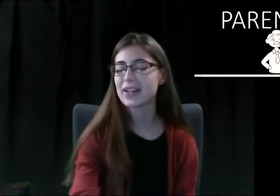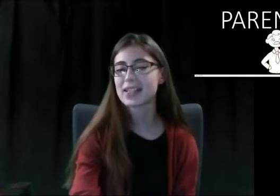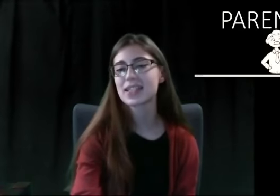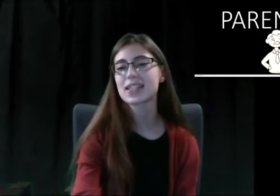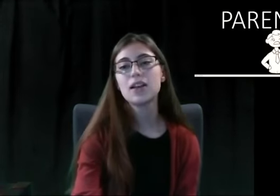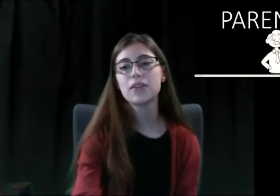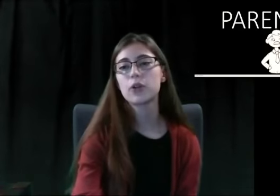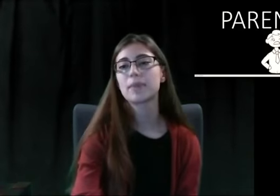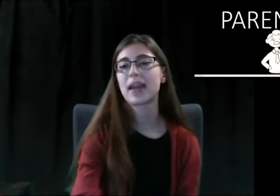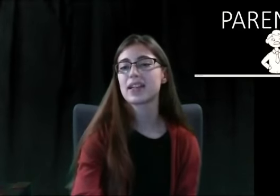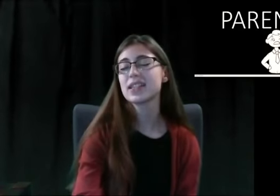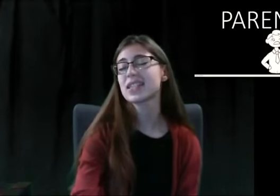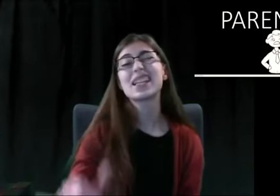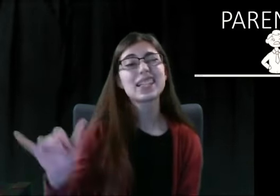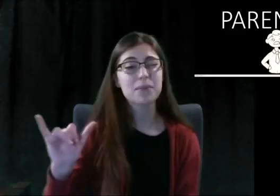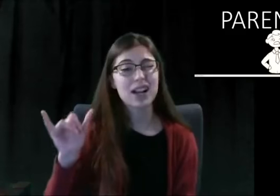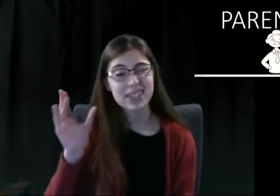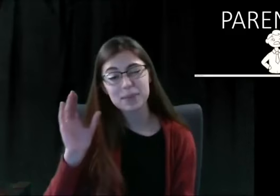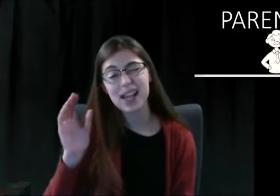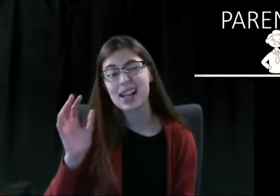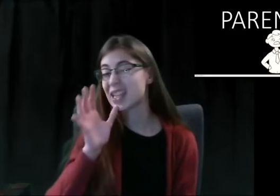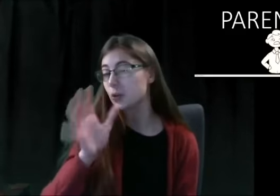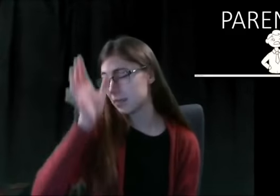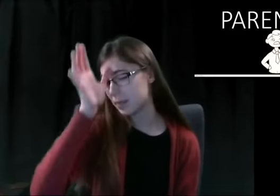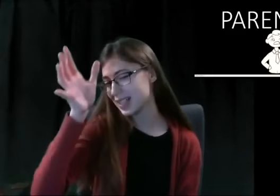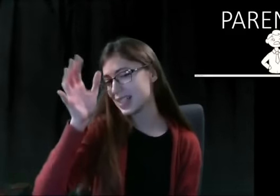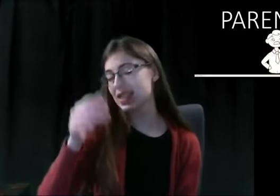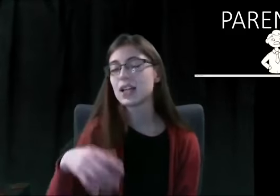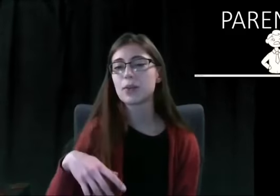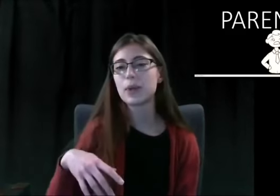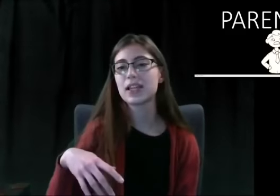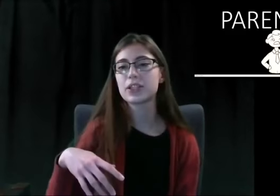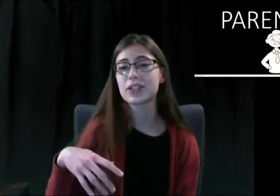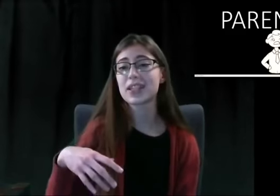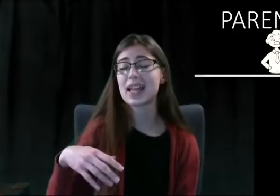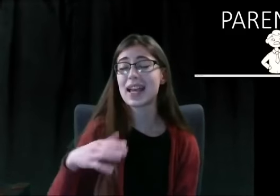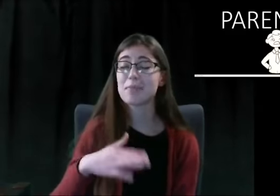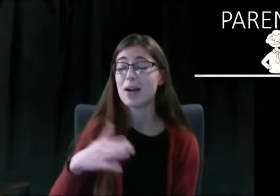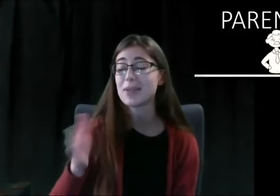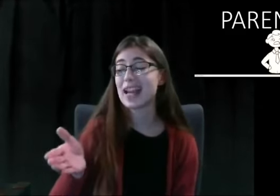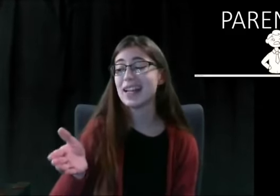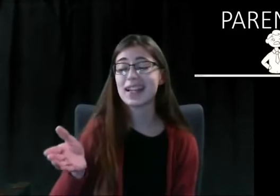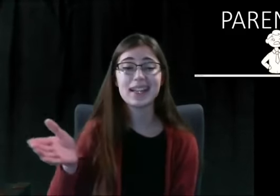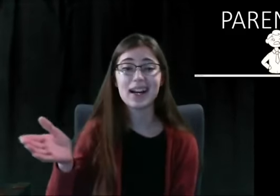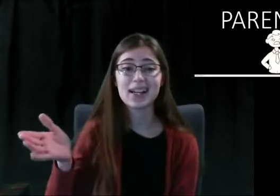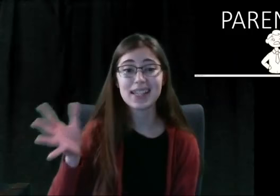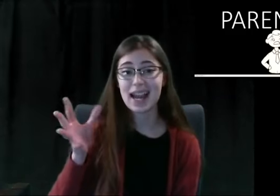Parents. For parents, same concept as grandparents. We usually say mom and dad and not dad and